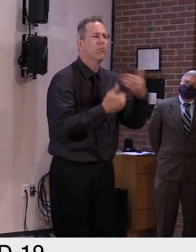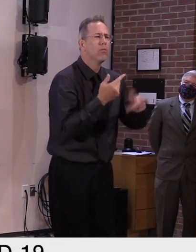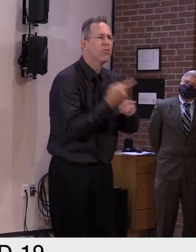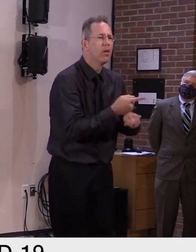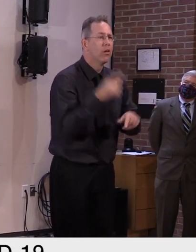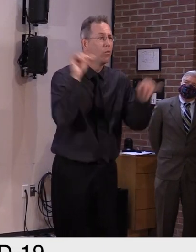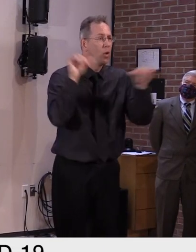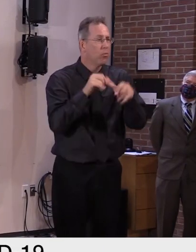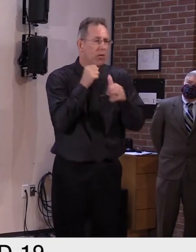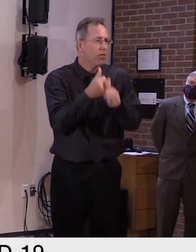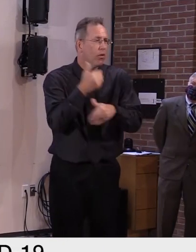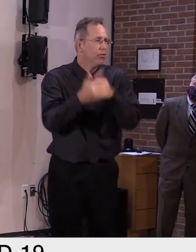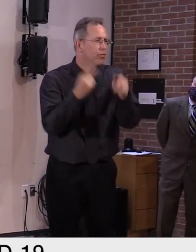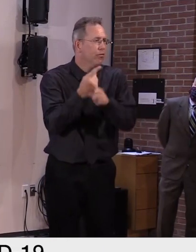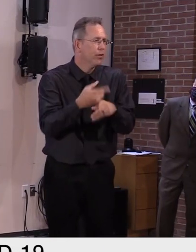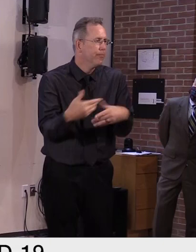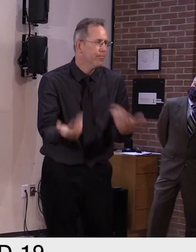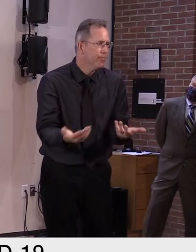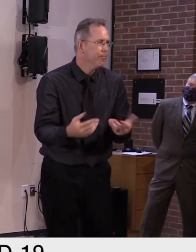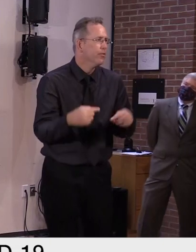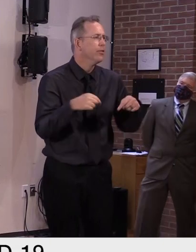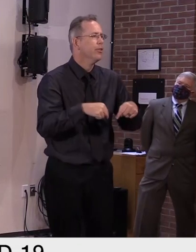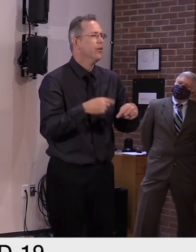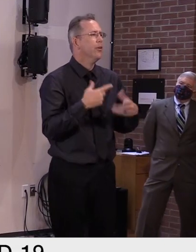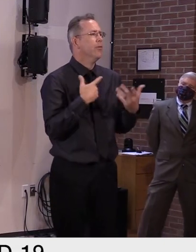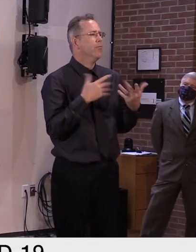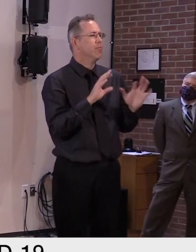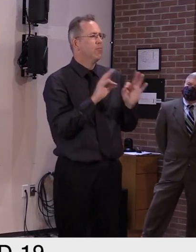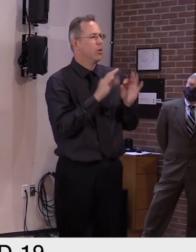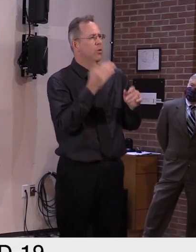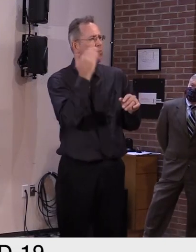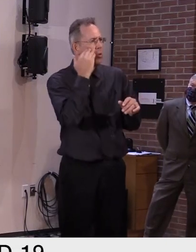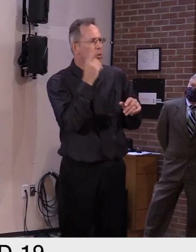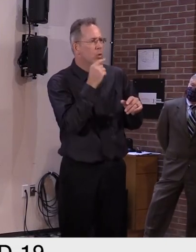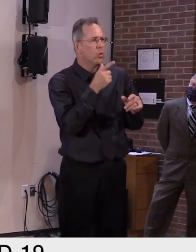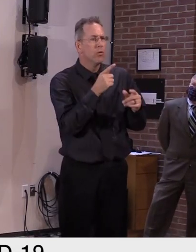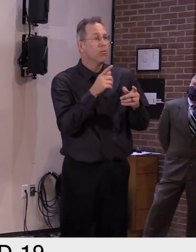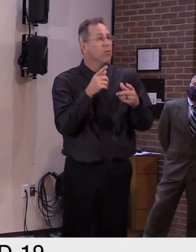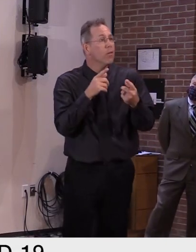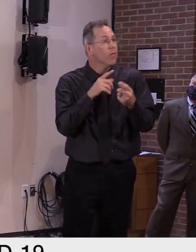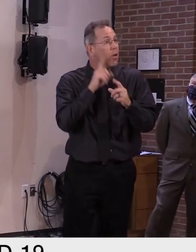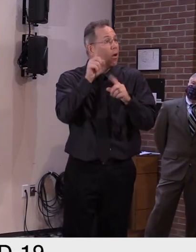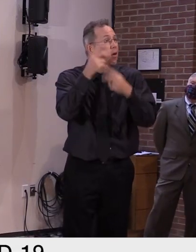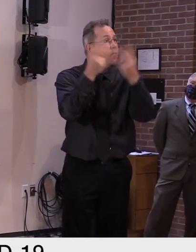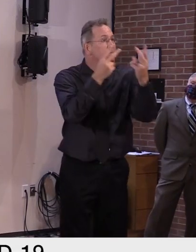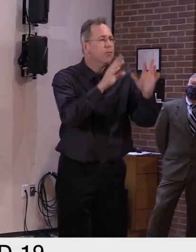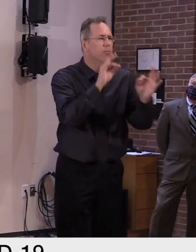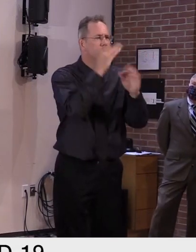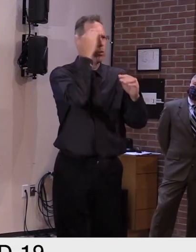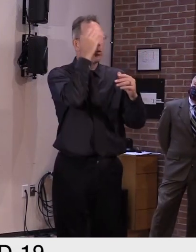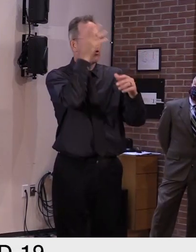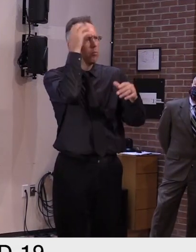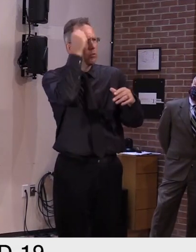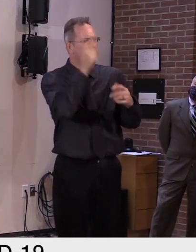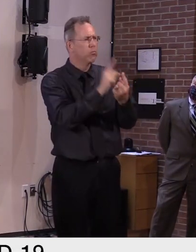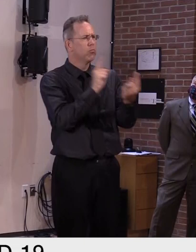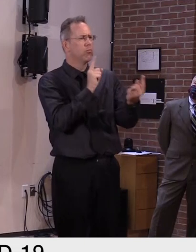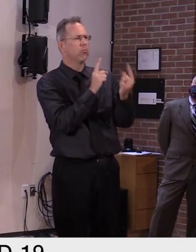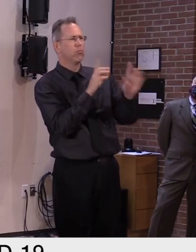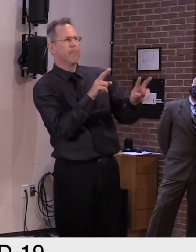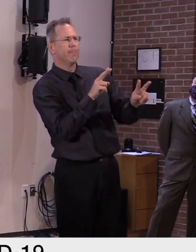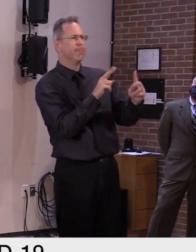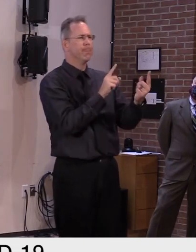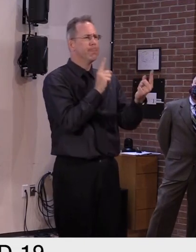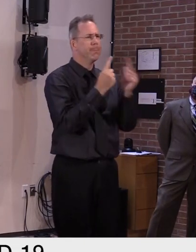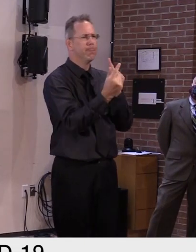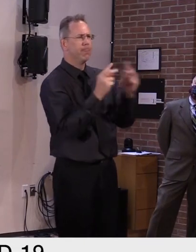congregating. But I do worry a bit about this pandemic fatigue that Dr. Levine talked about, that we start letting